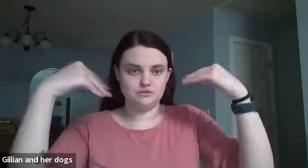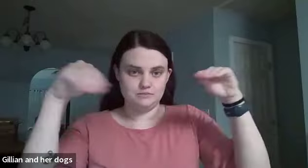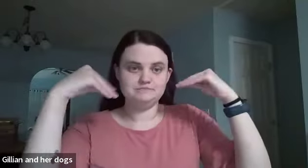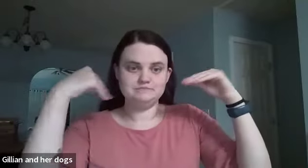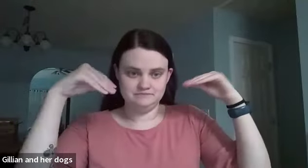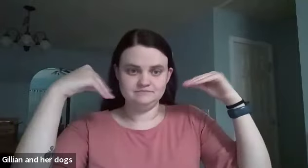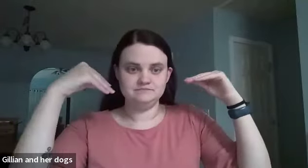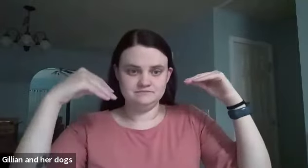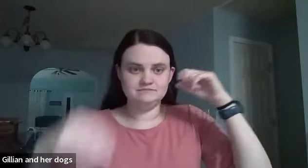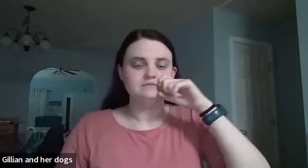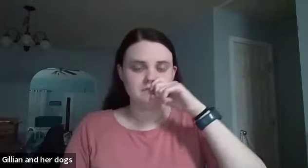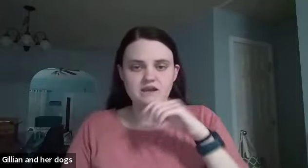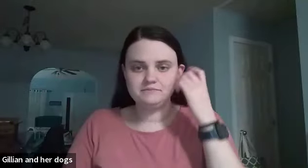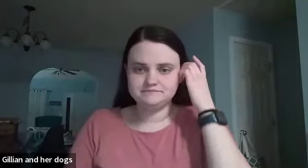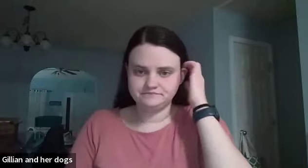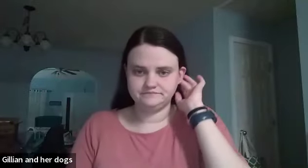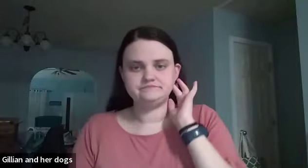store. Okay.